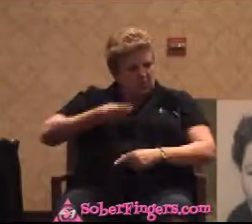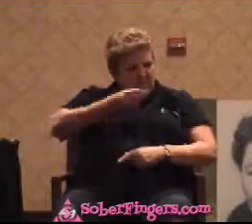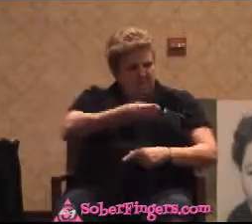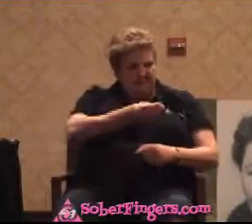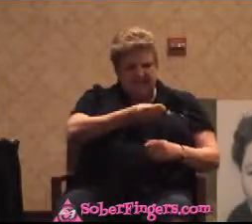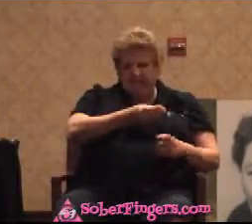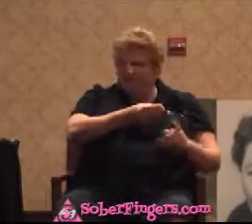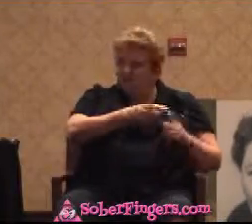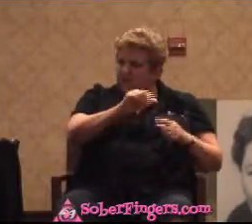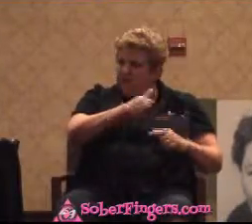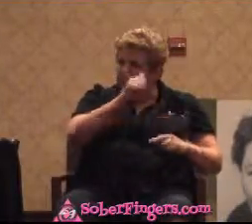work for me.